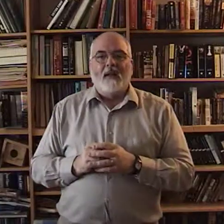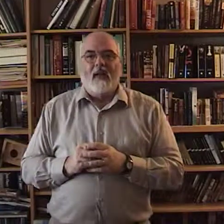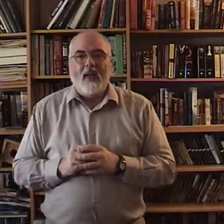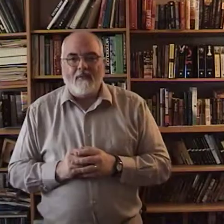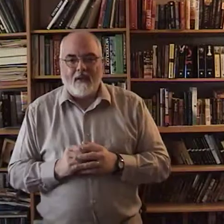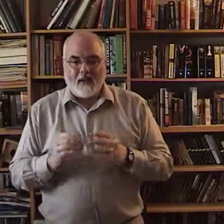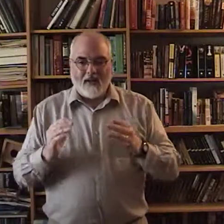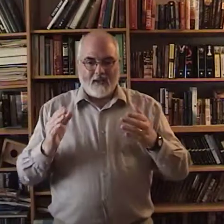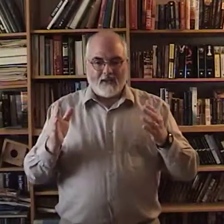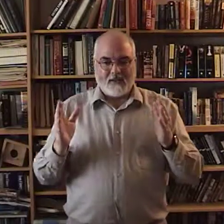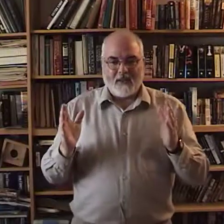Heaven is,